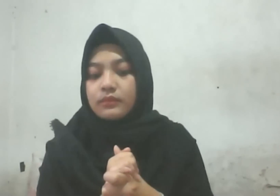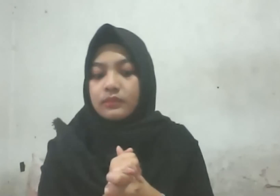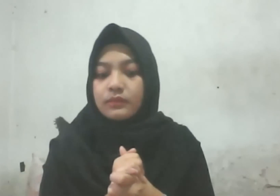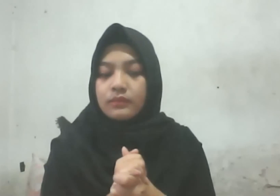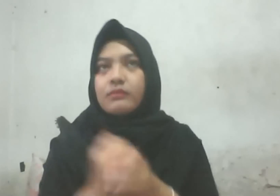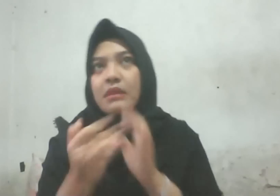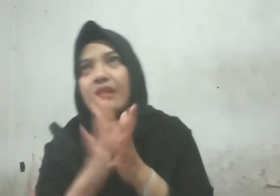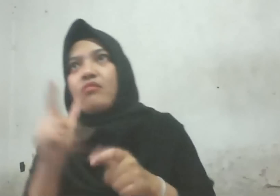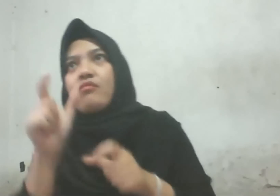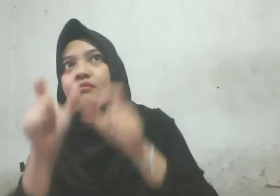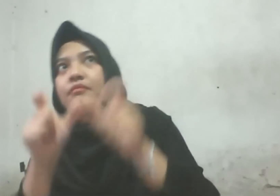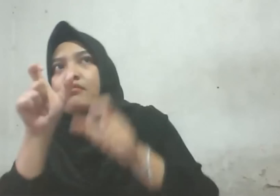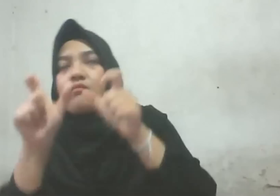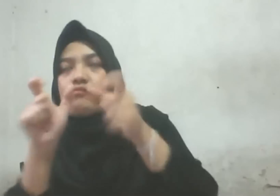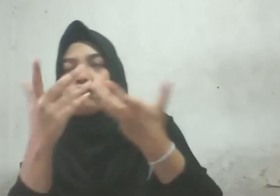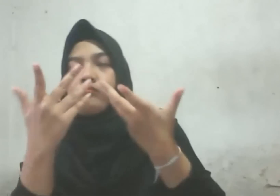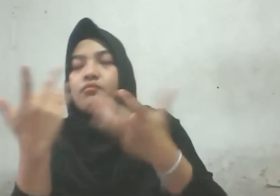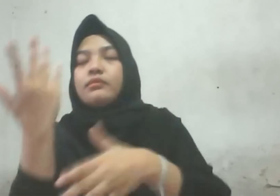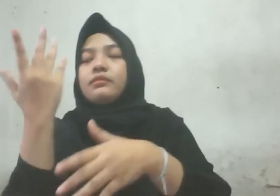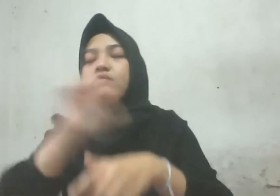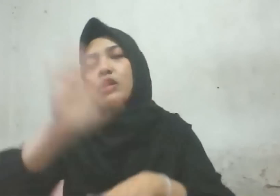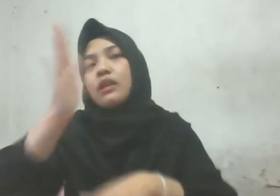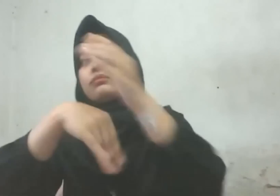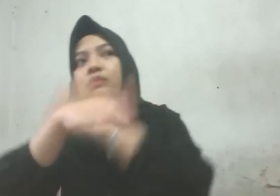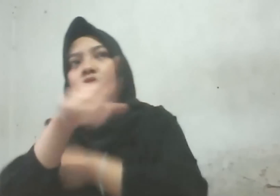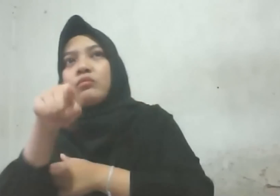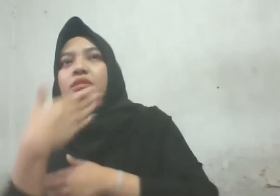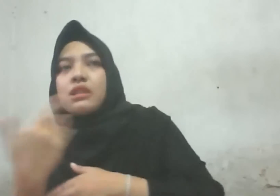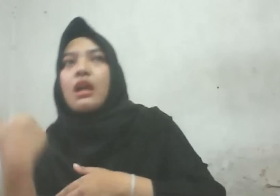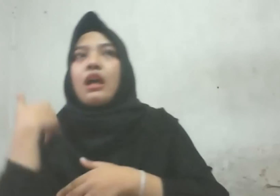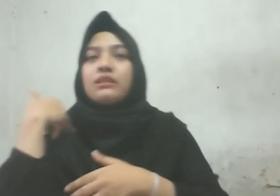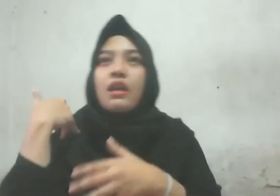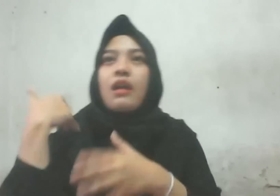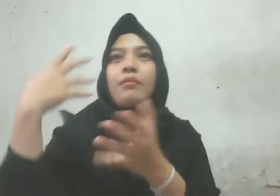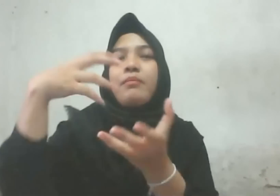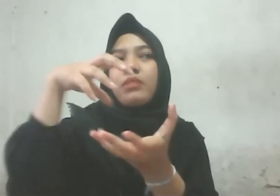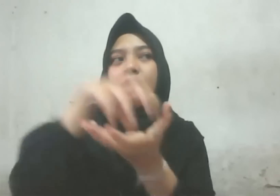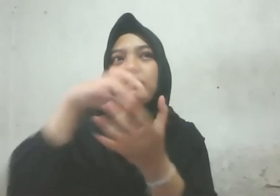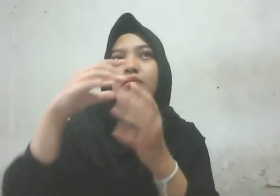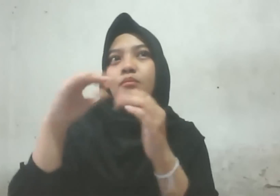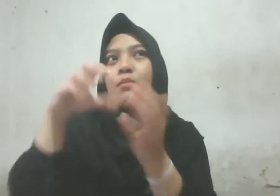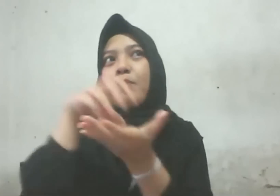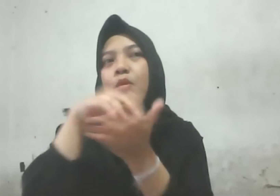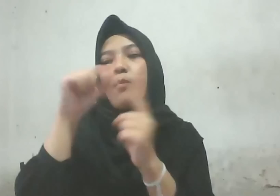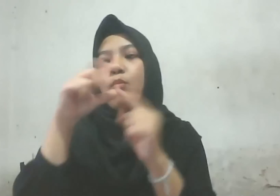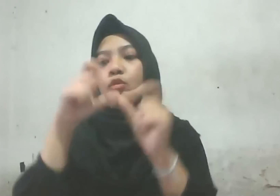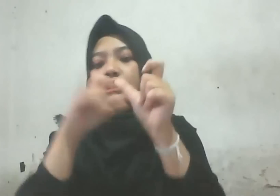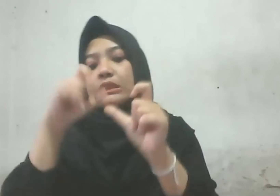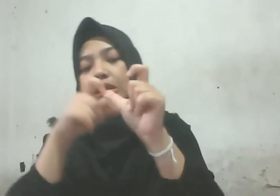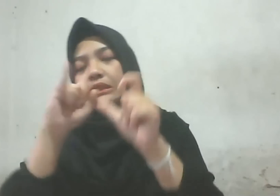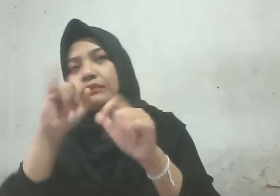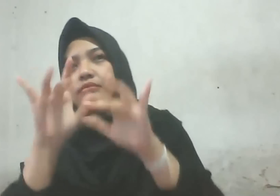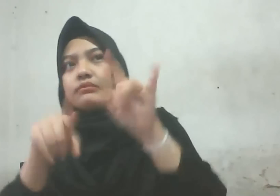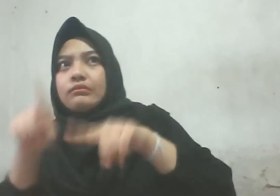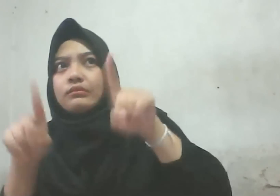places, cultural positions, professional positions, positions of status, And so we have intersections here that